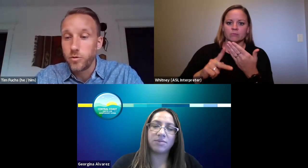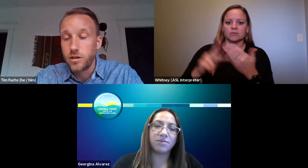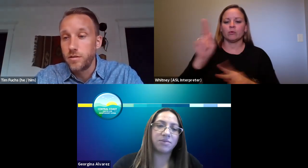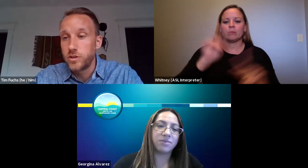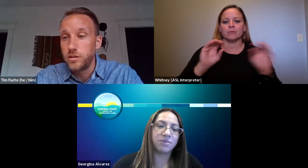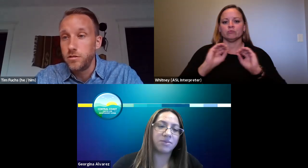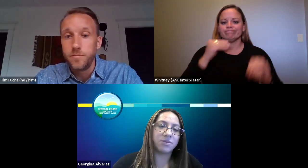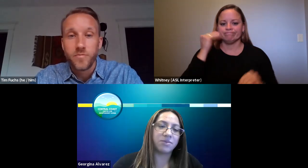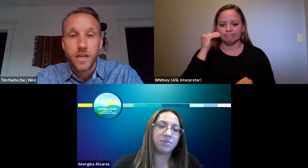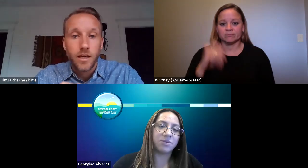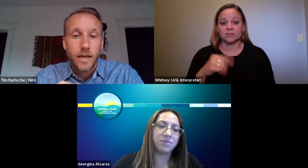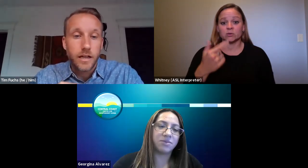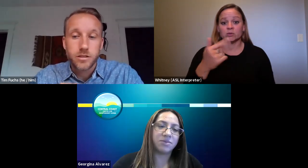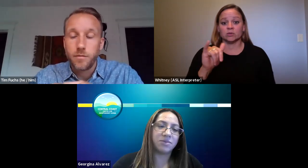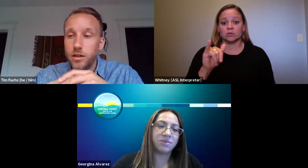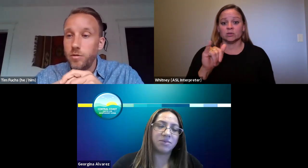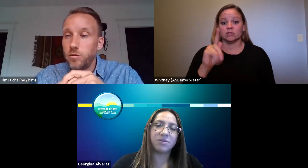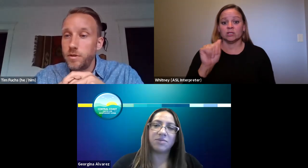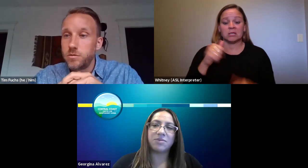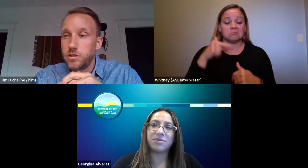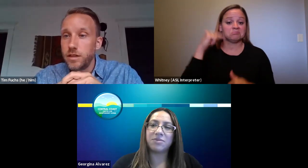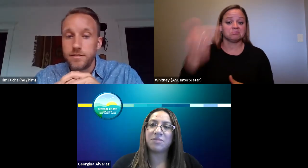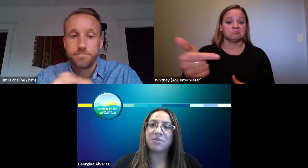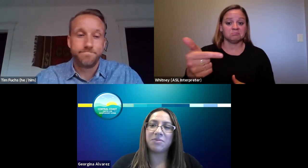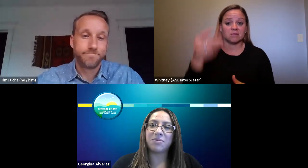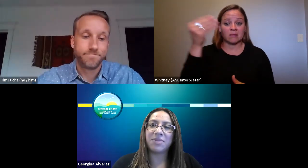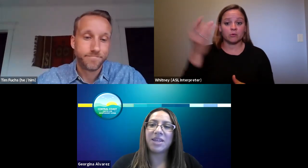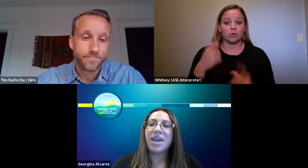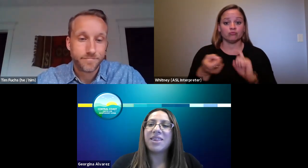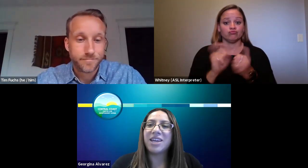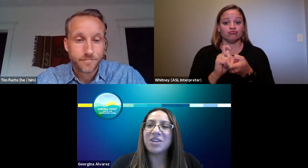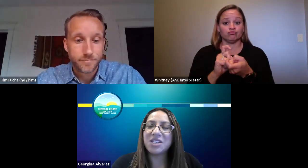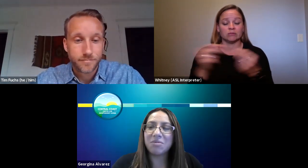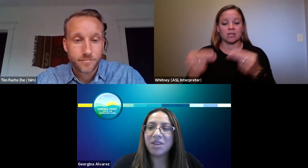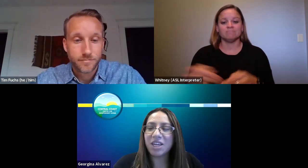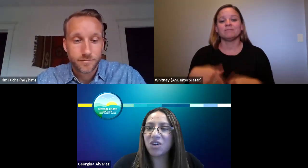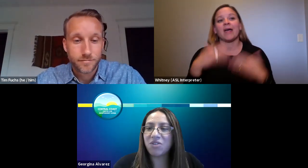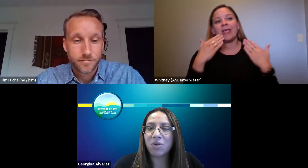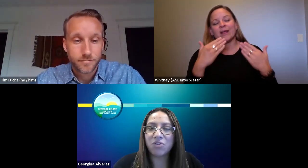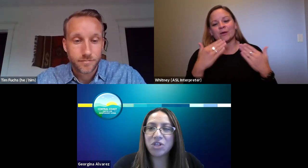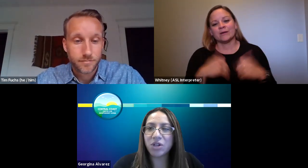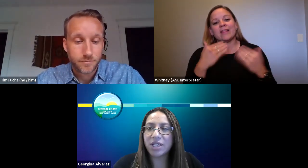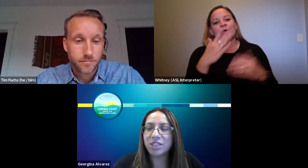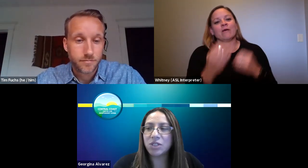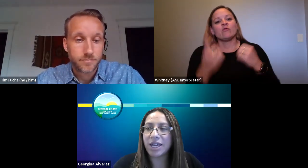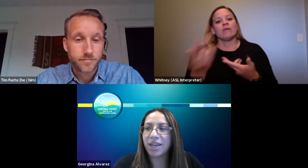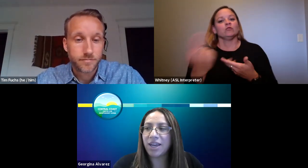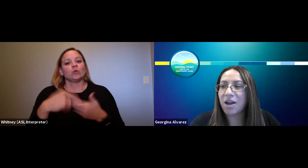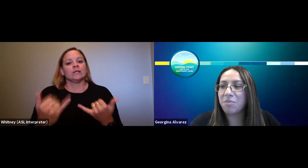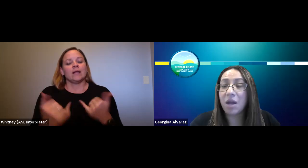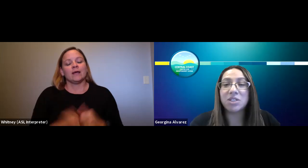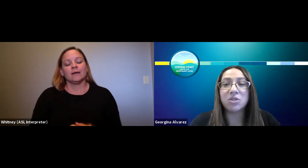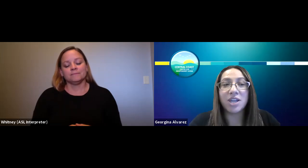Gina, I will turn it over to you. And just let me know when you want me to switch your slides. Thank you, Tim. Thank you, everyone, for joining us